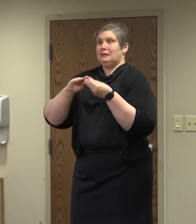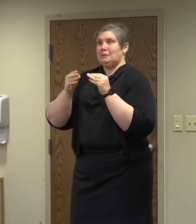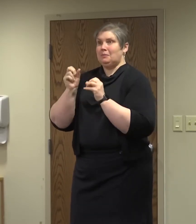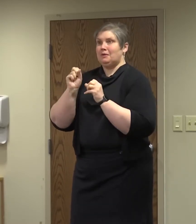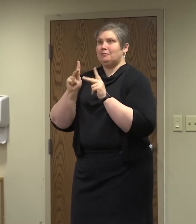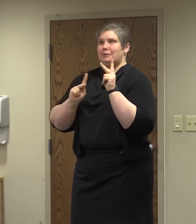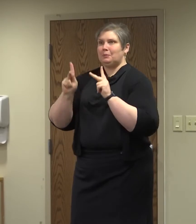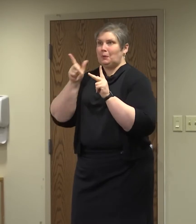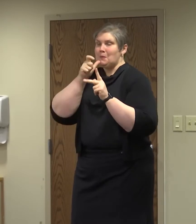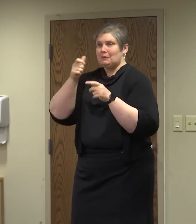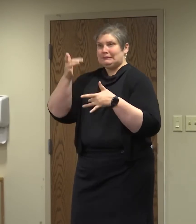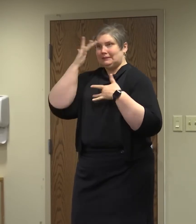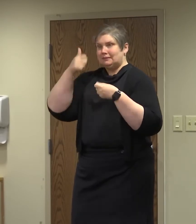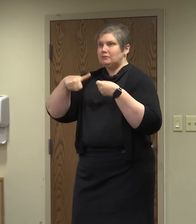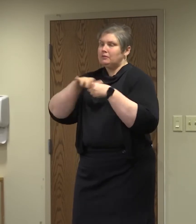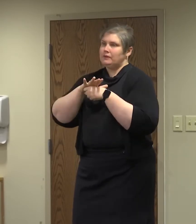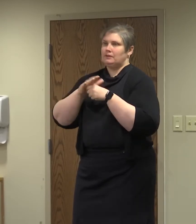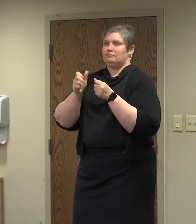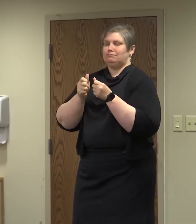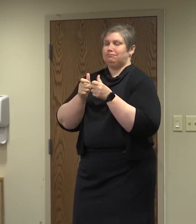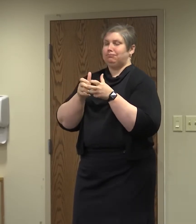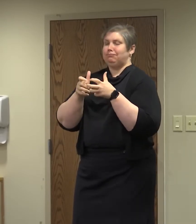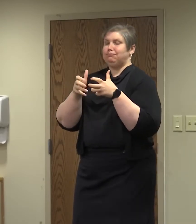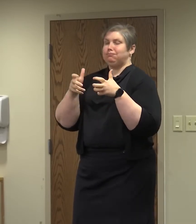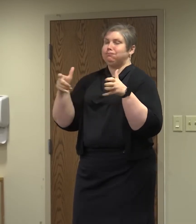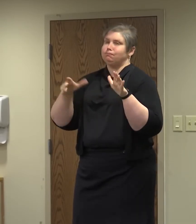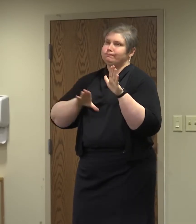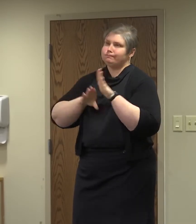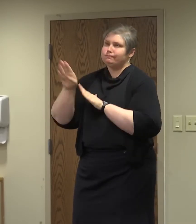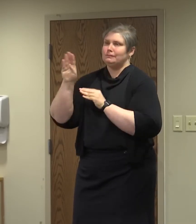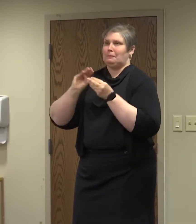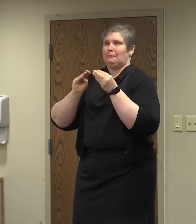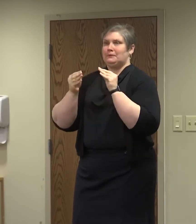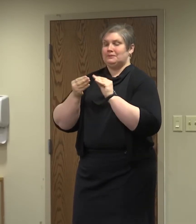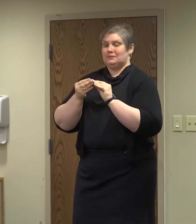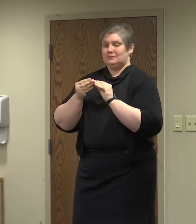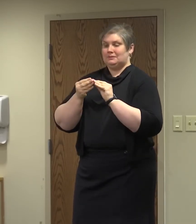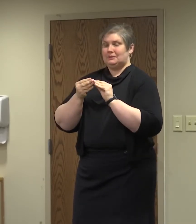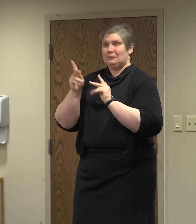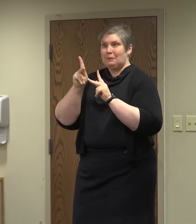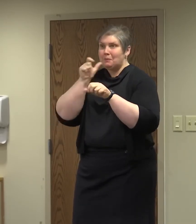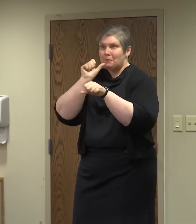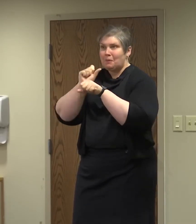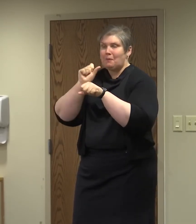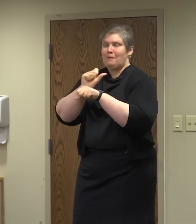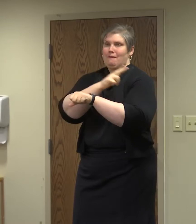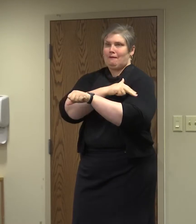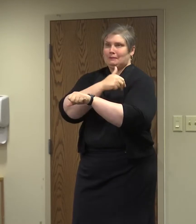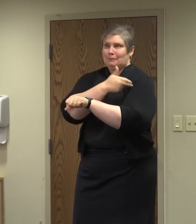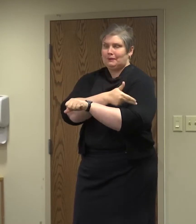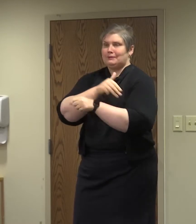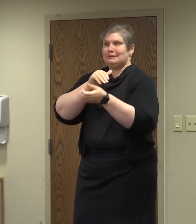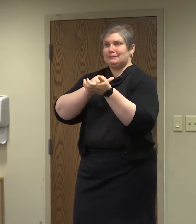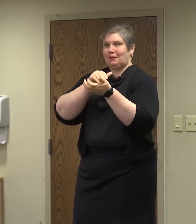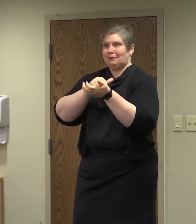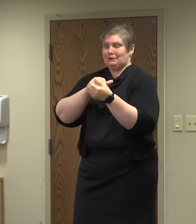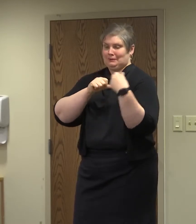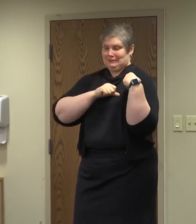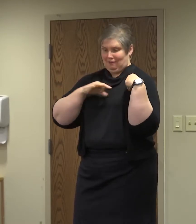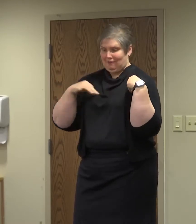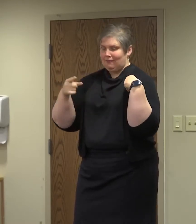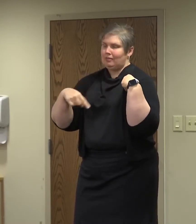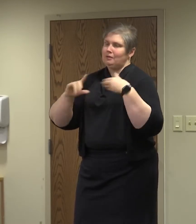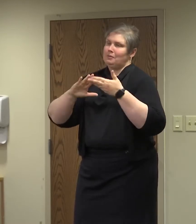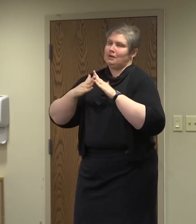overrun. And as we come on to Thanksgiving, Thanksgiving was my father's favorite